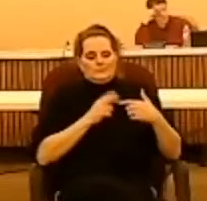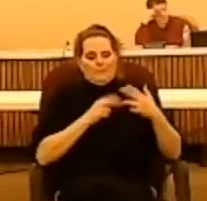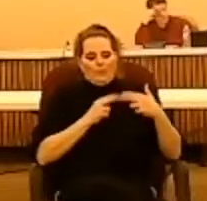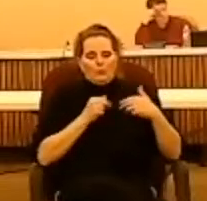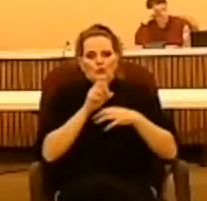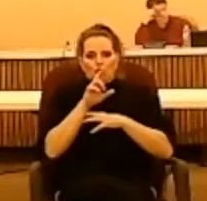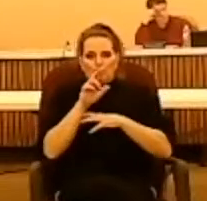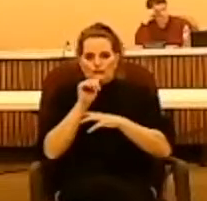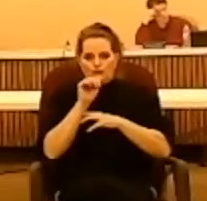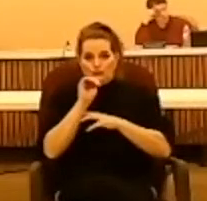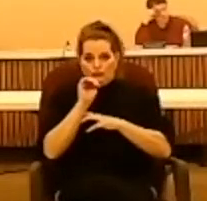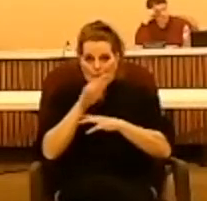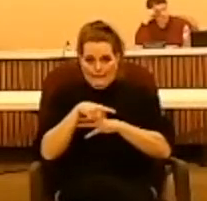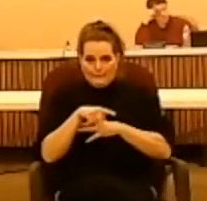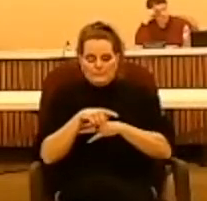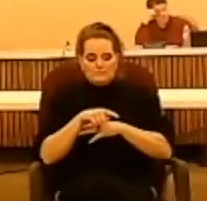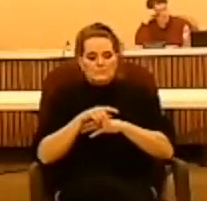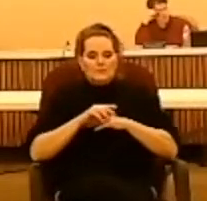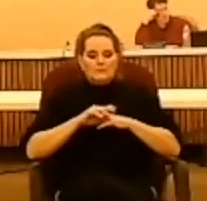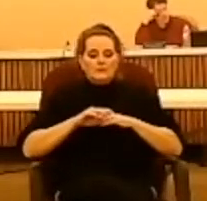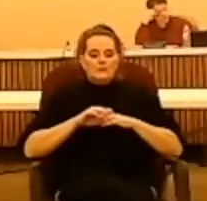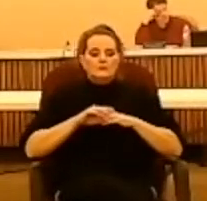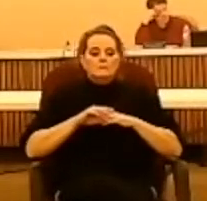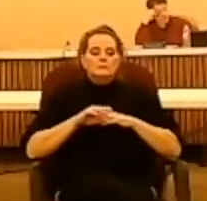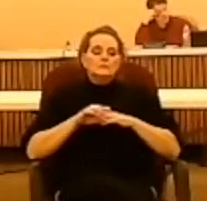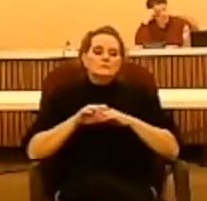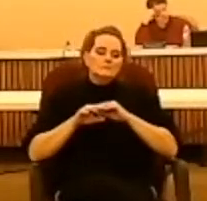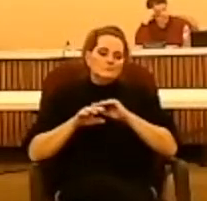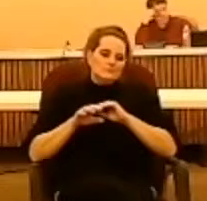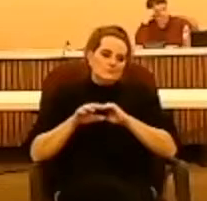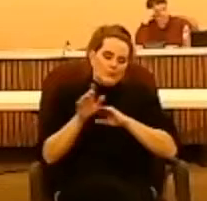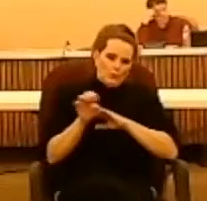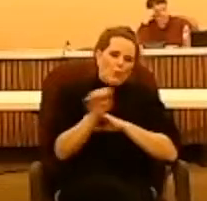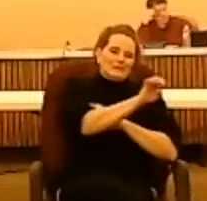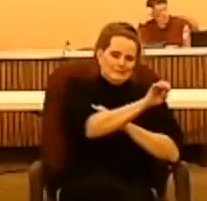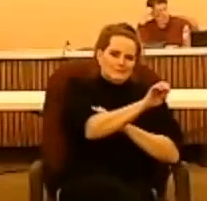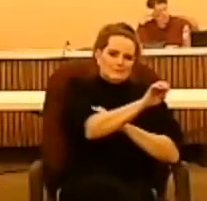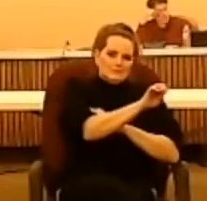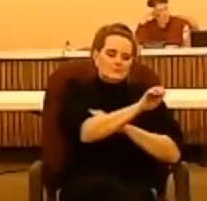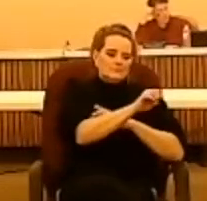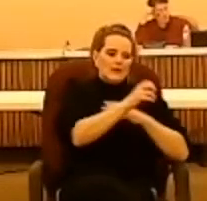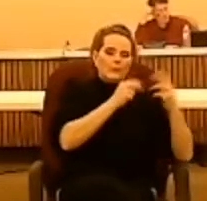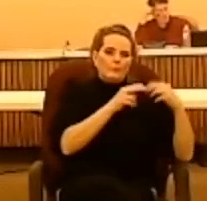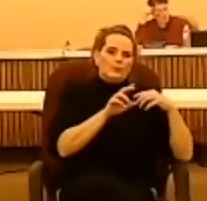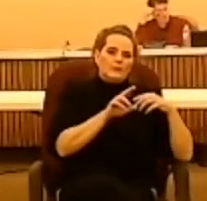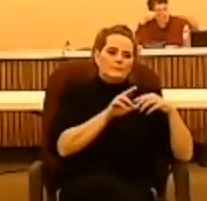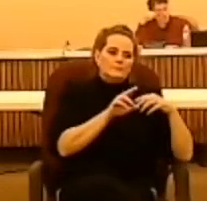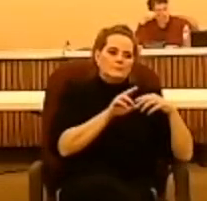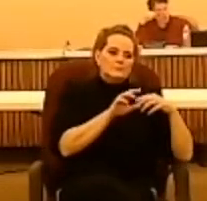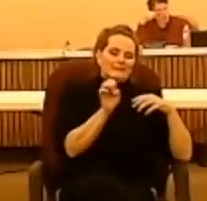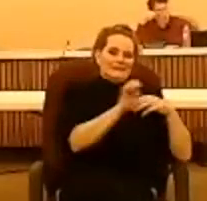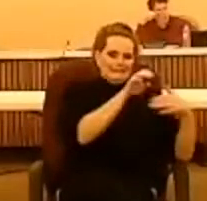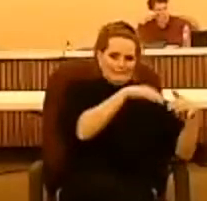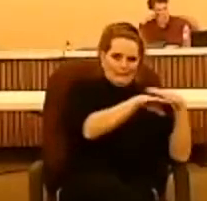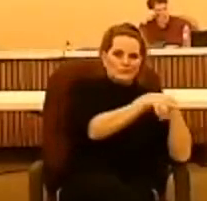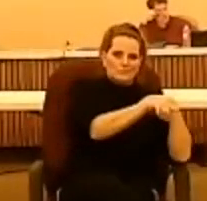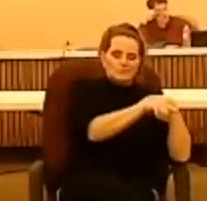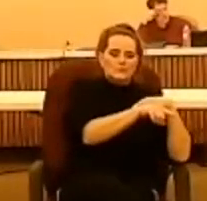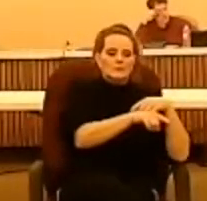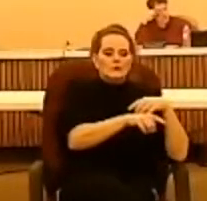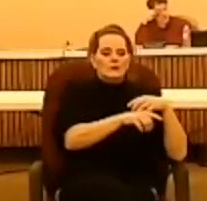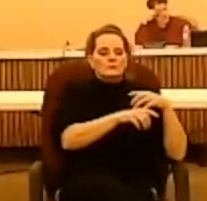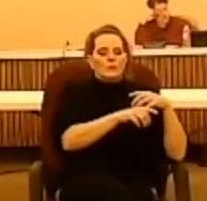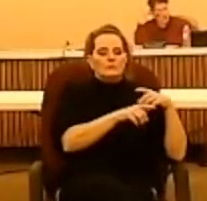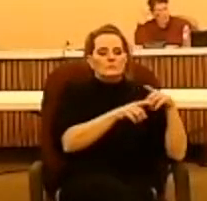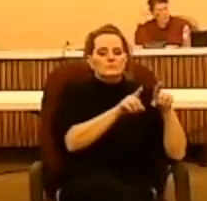that to the east, to the parking lot back in the east, which is again where currently the school district parking